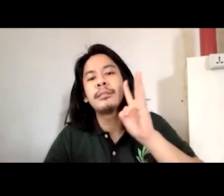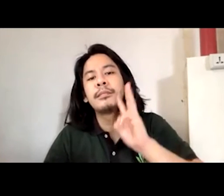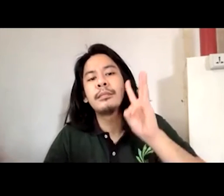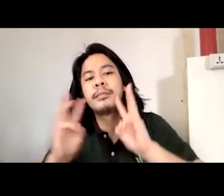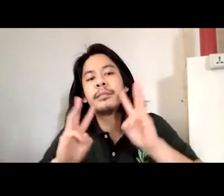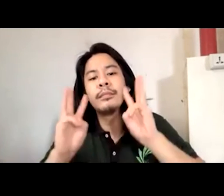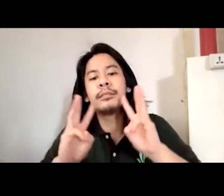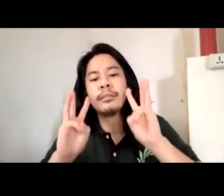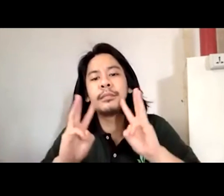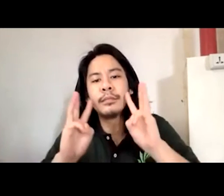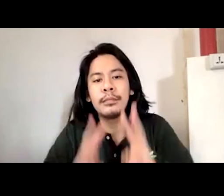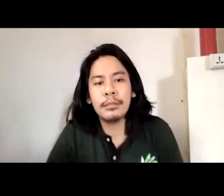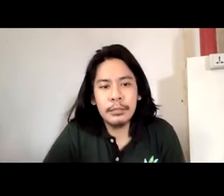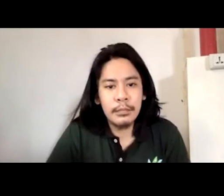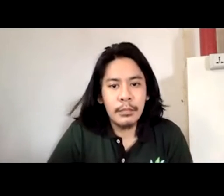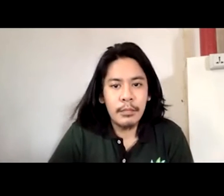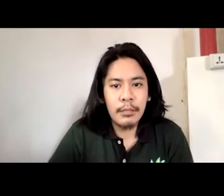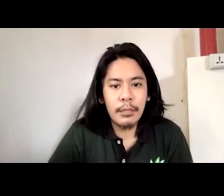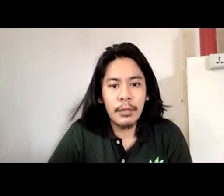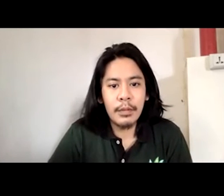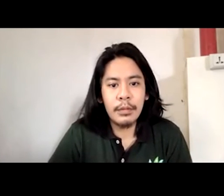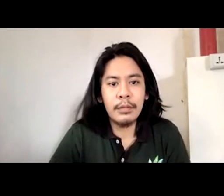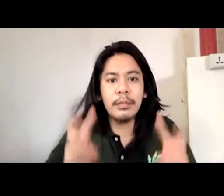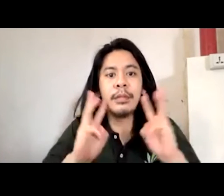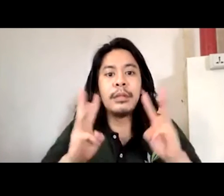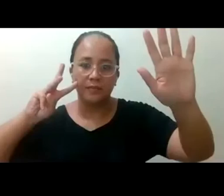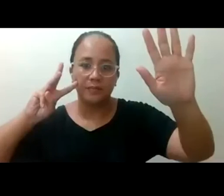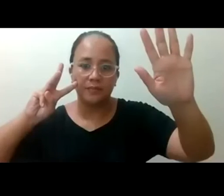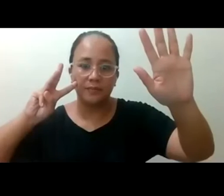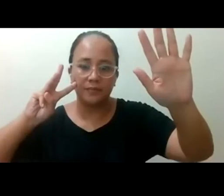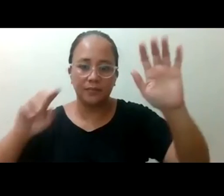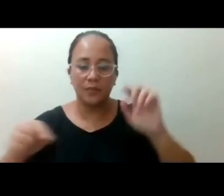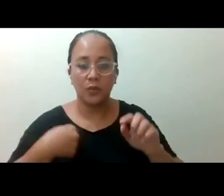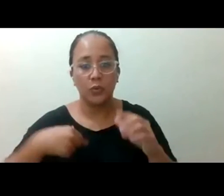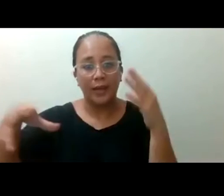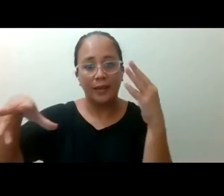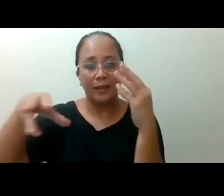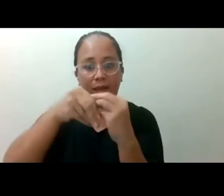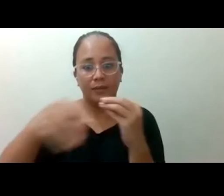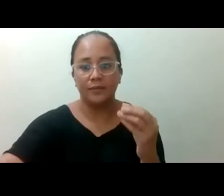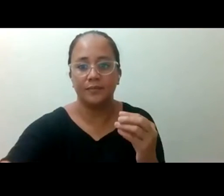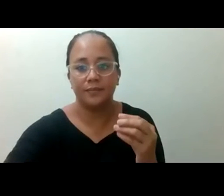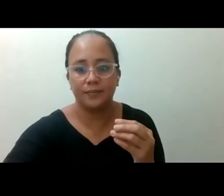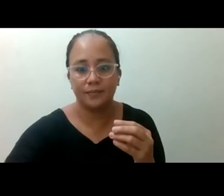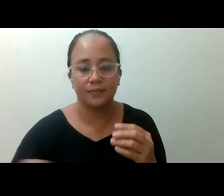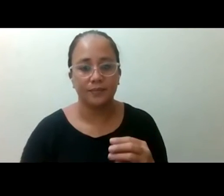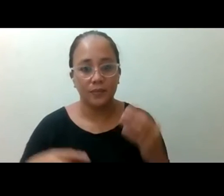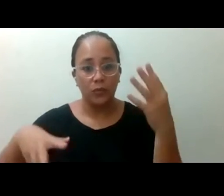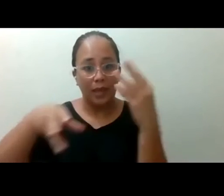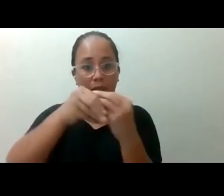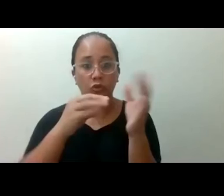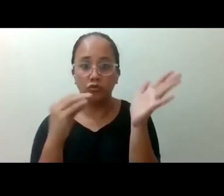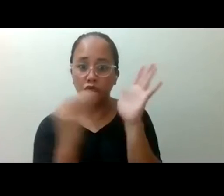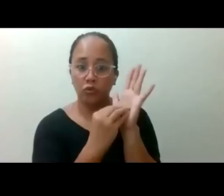Dr. Woody, go ahead. Yeah, we can add a note in the. One moment. Go ahead, sir. We can add a